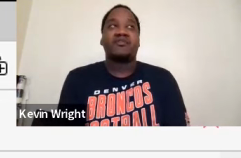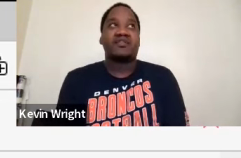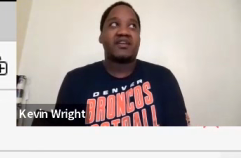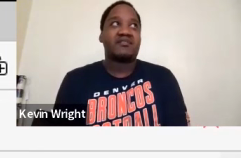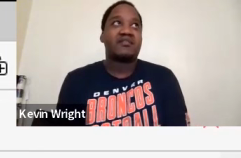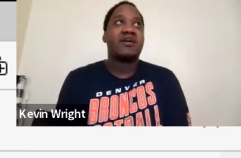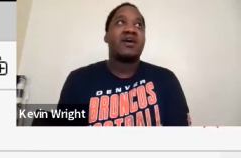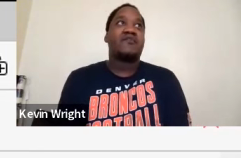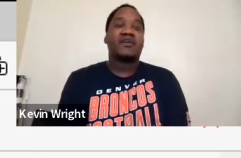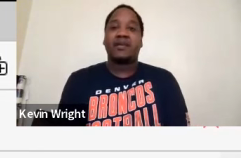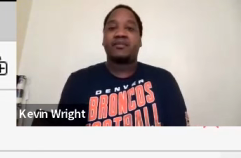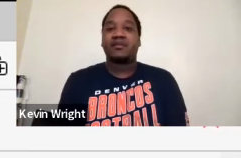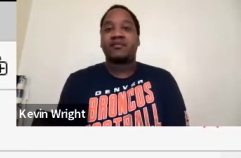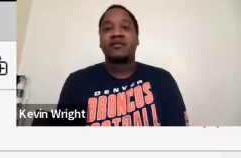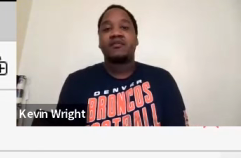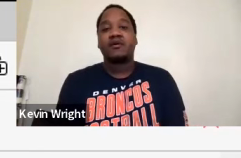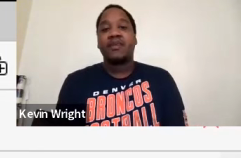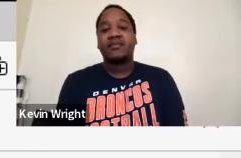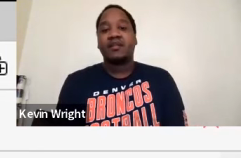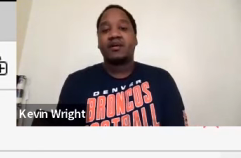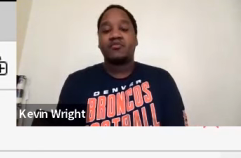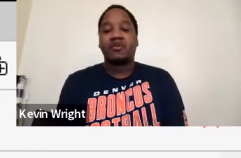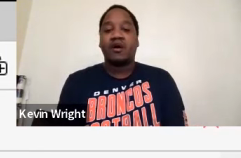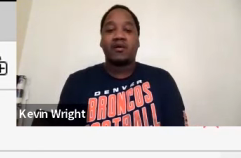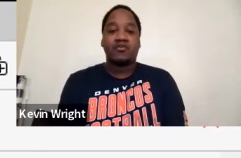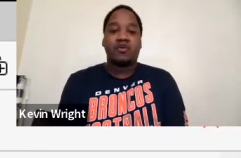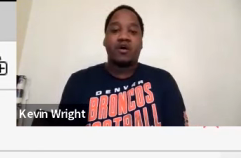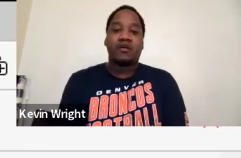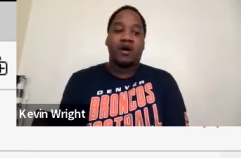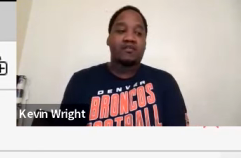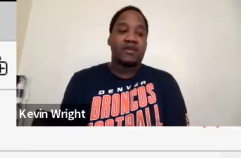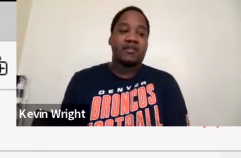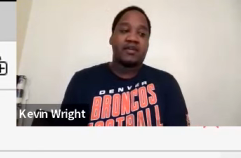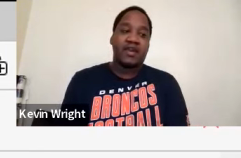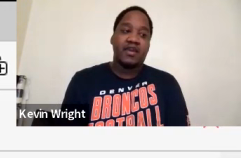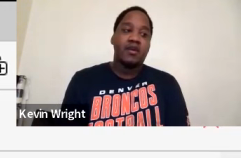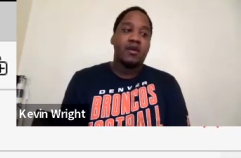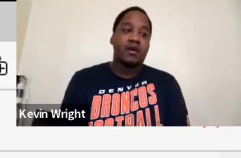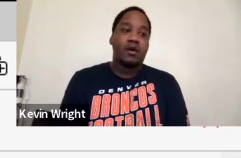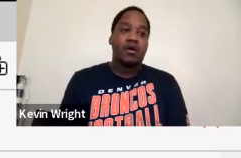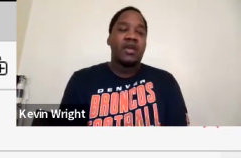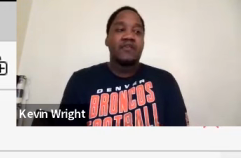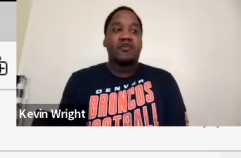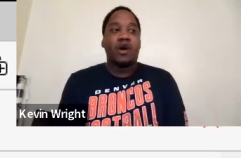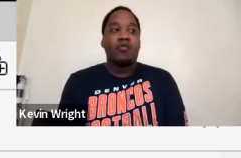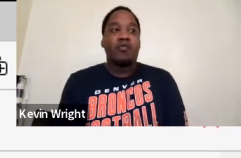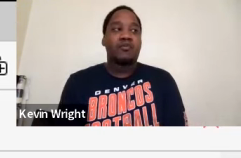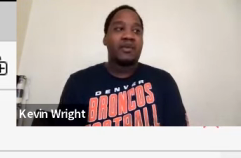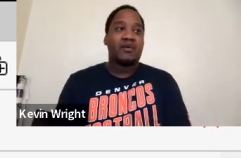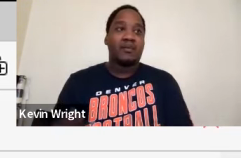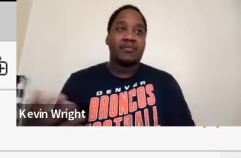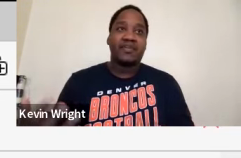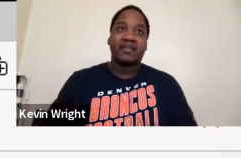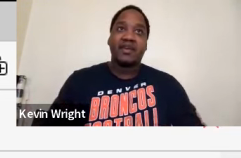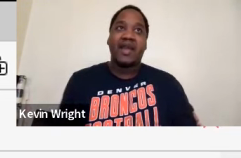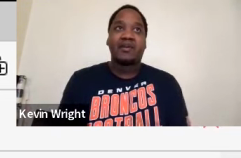of presentations and for exhibitors. So basically, you all could also indicate if you all want to